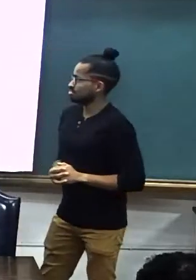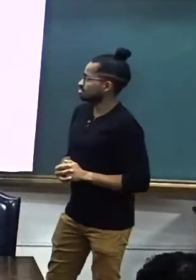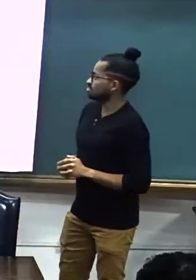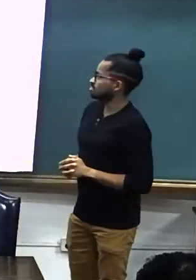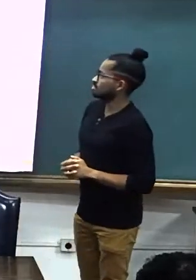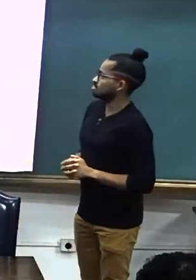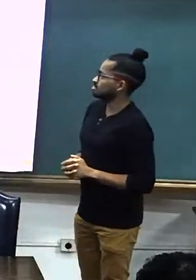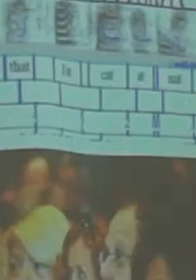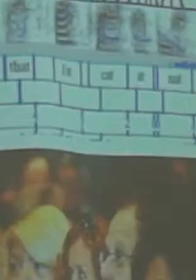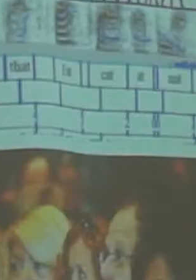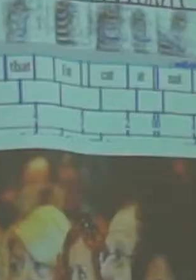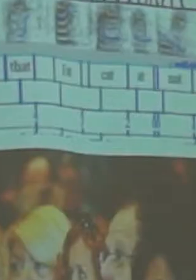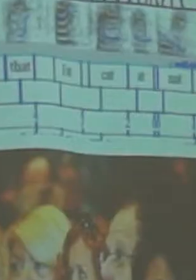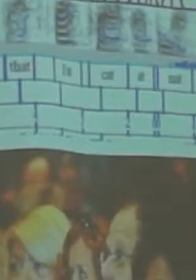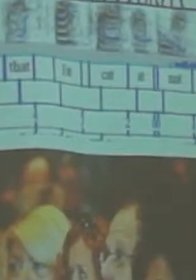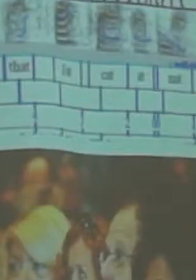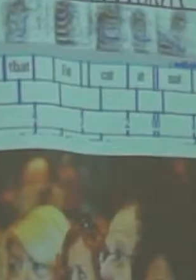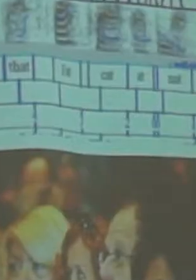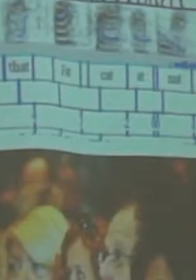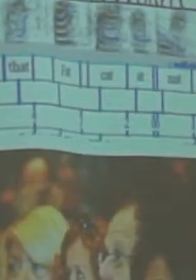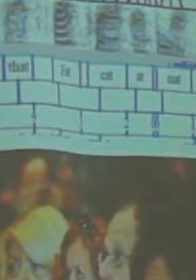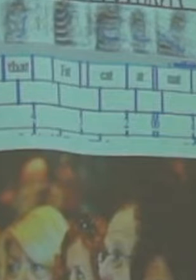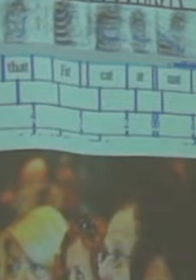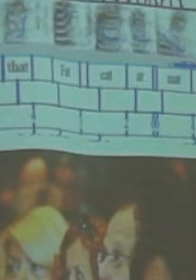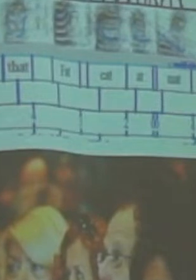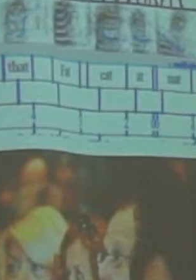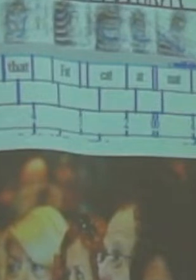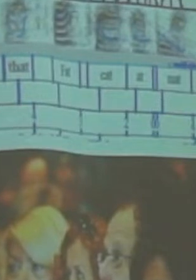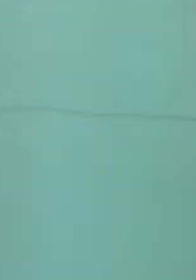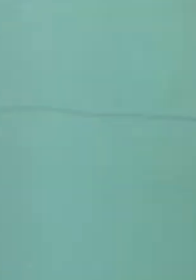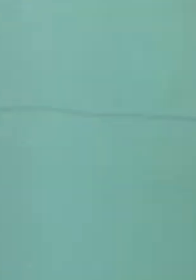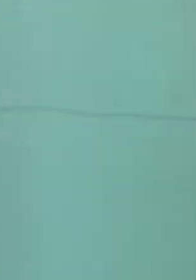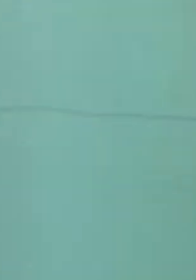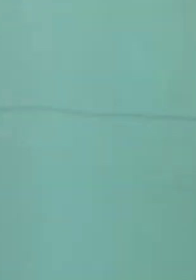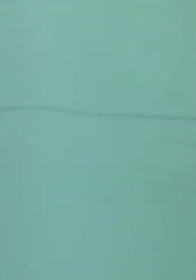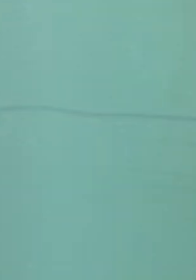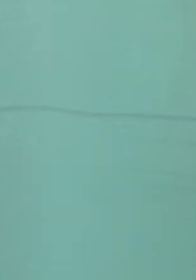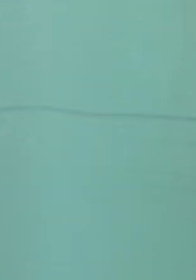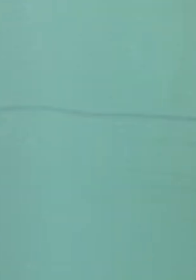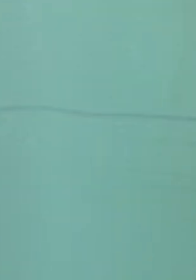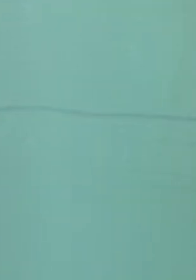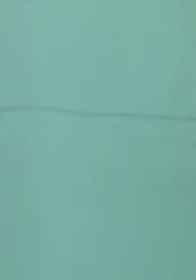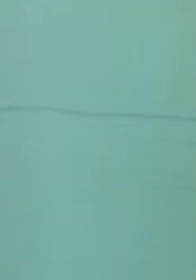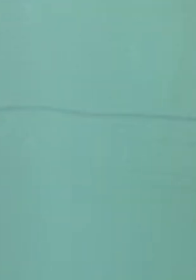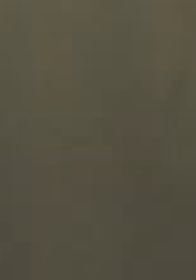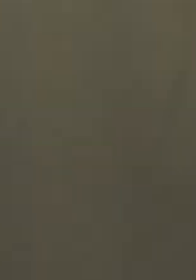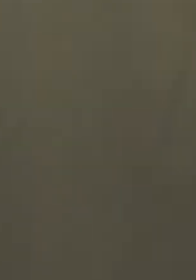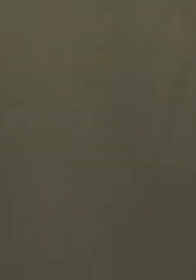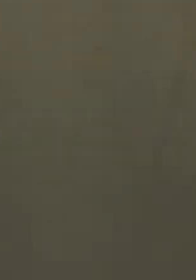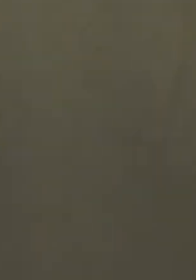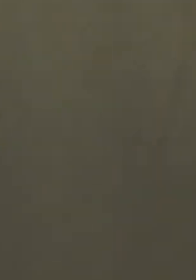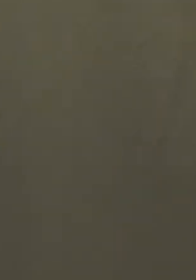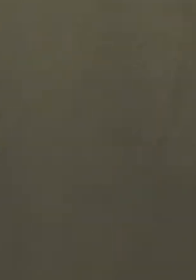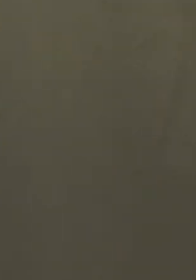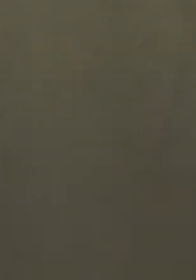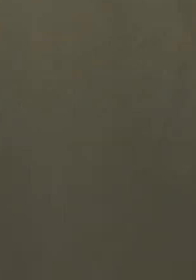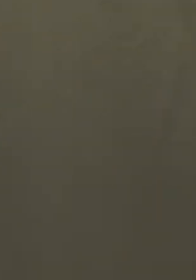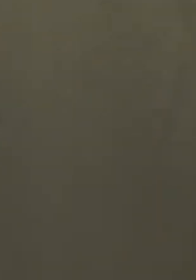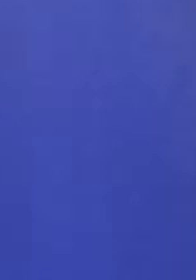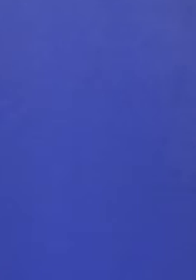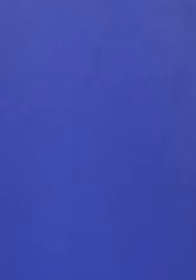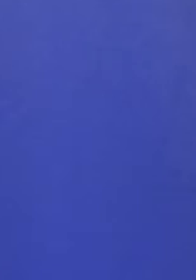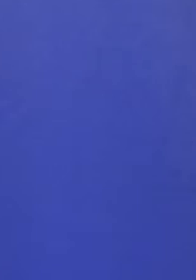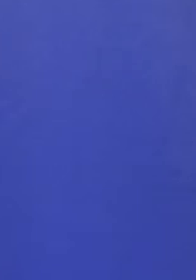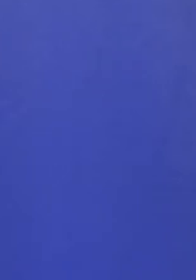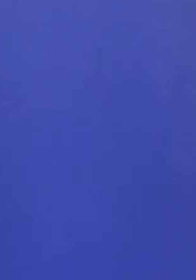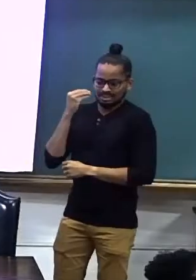does this pulse train correspond to what listeners hear? And preliminary data says yes. And we're going